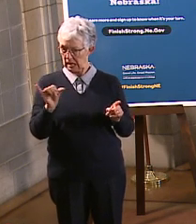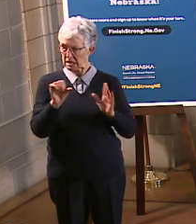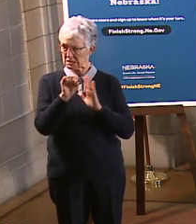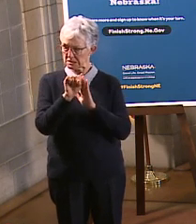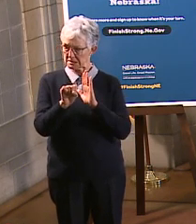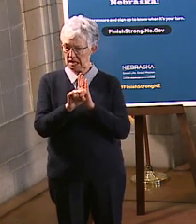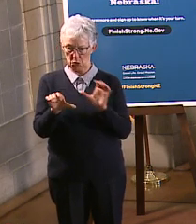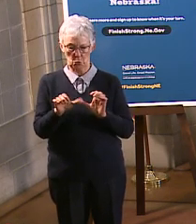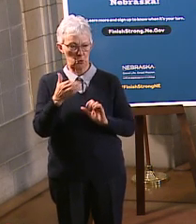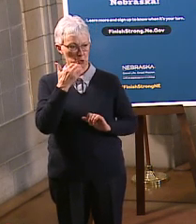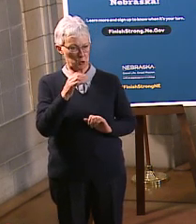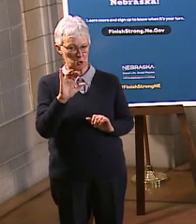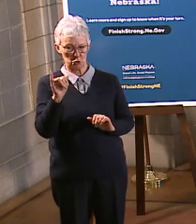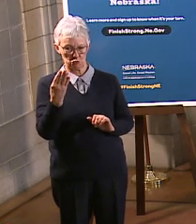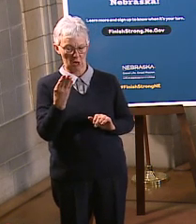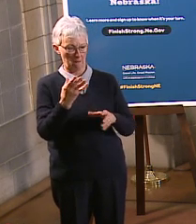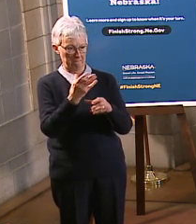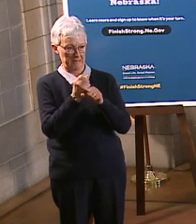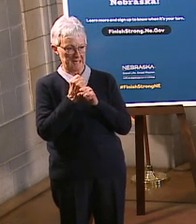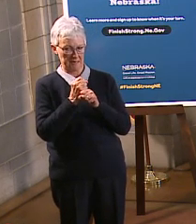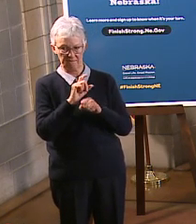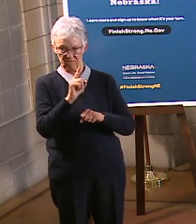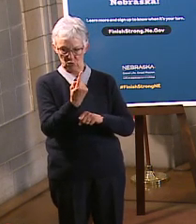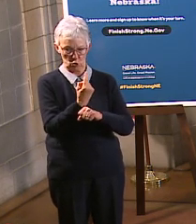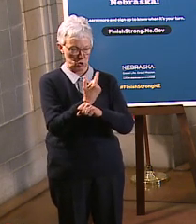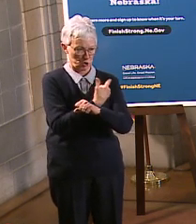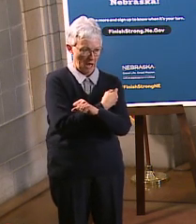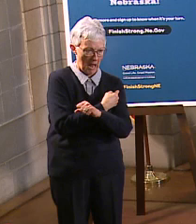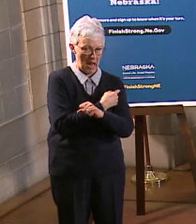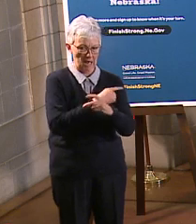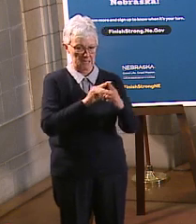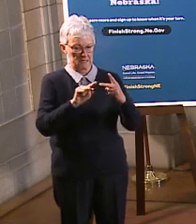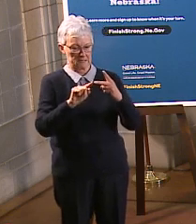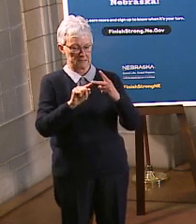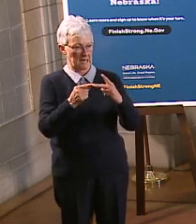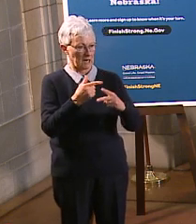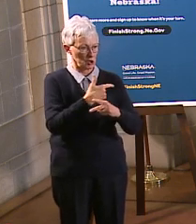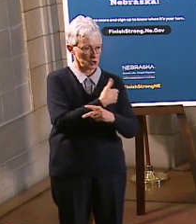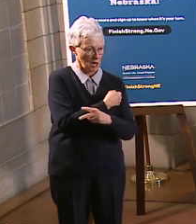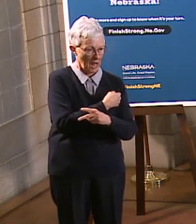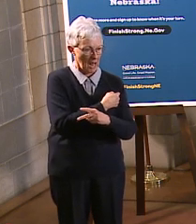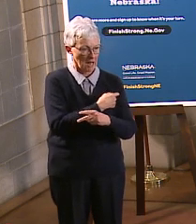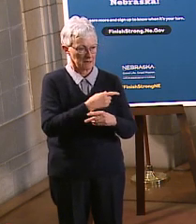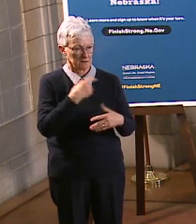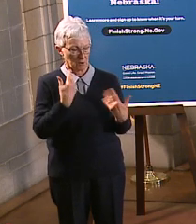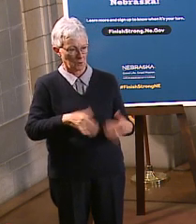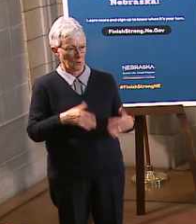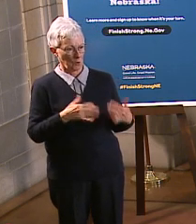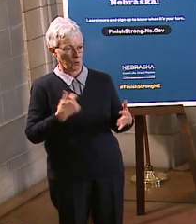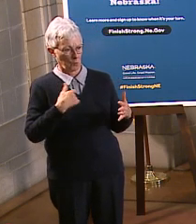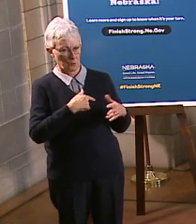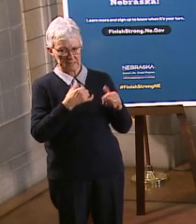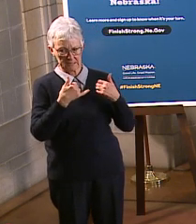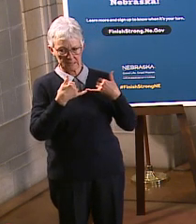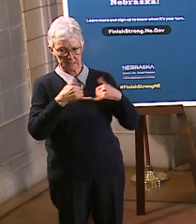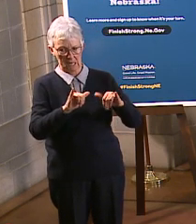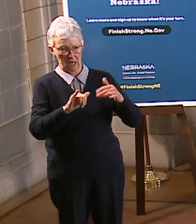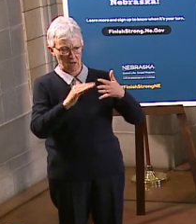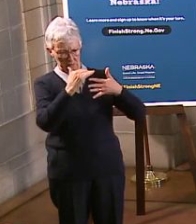the second shot in, but they rank like 45th in the percentage of shots they've got in the arms based on how many doses they